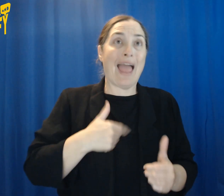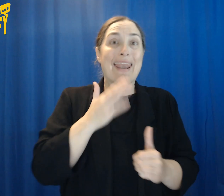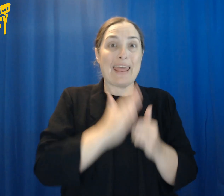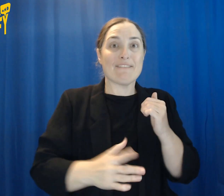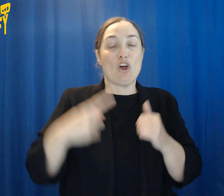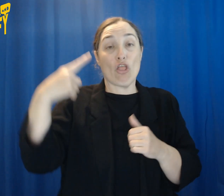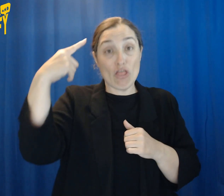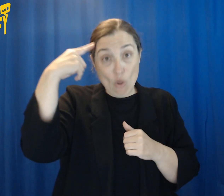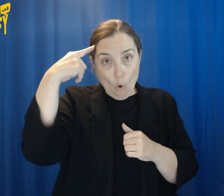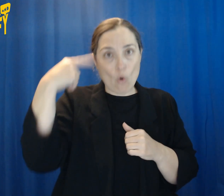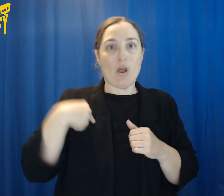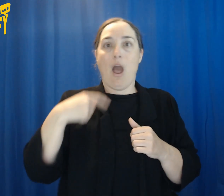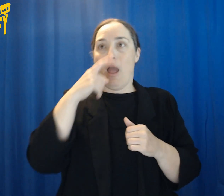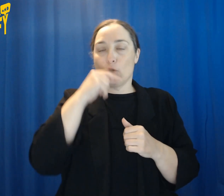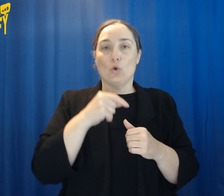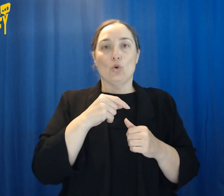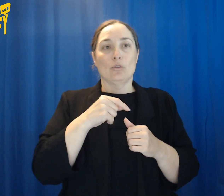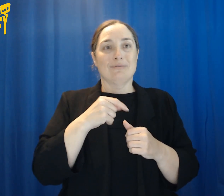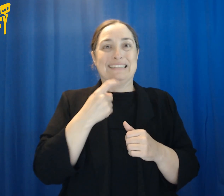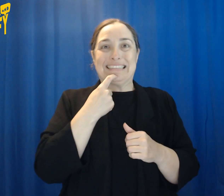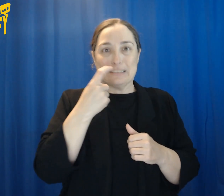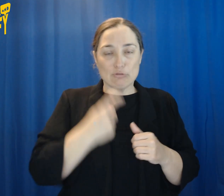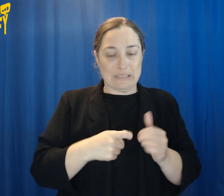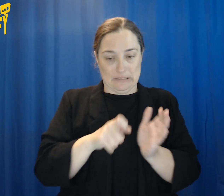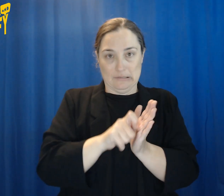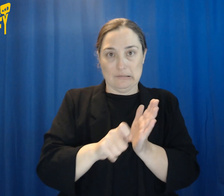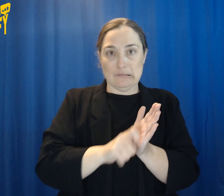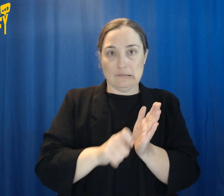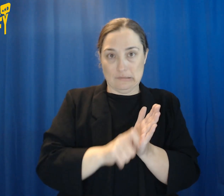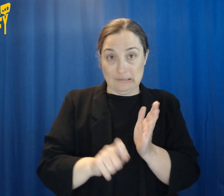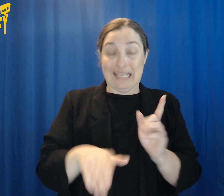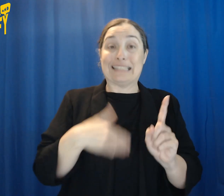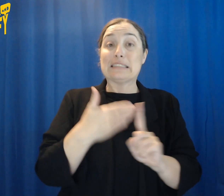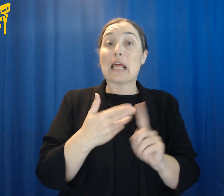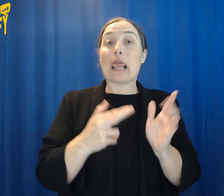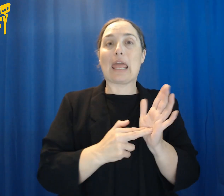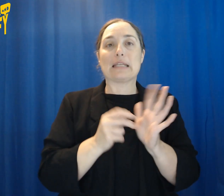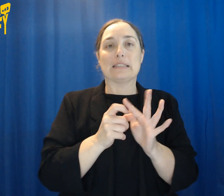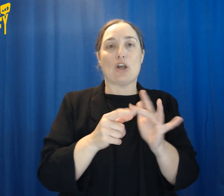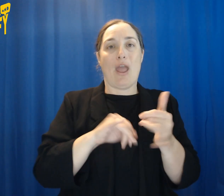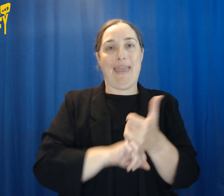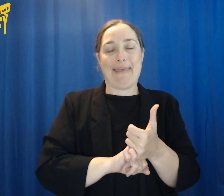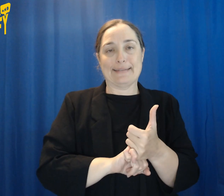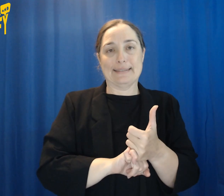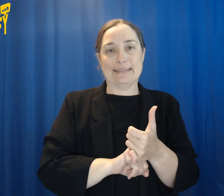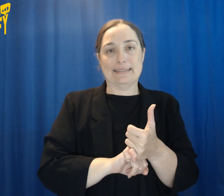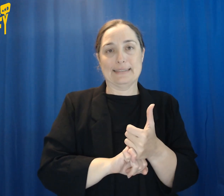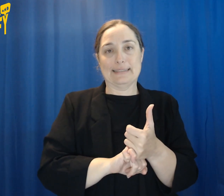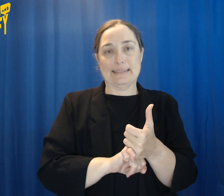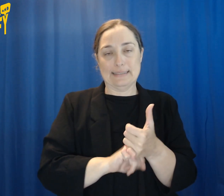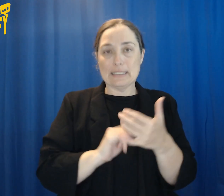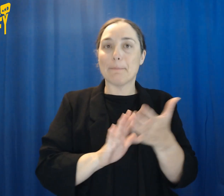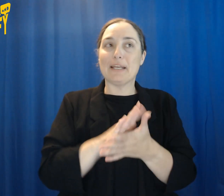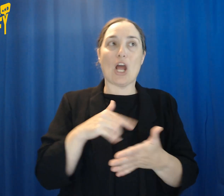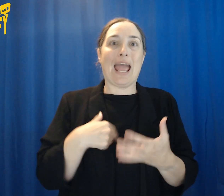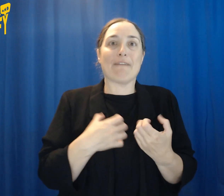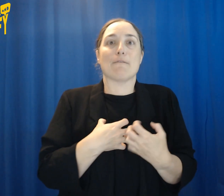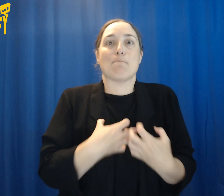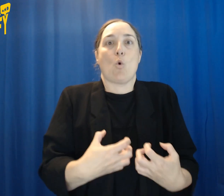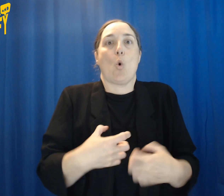writing until I got on the NDIS, and it freed up my time for me to pursue